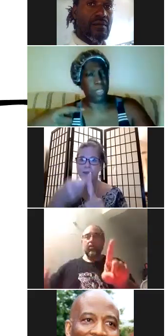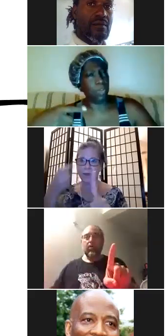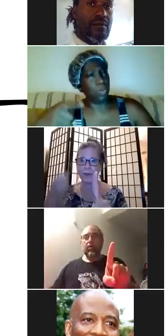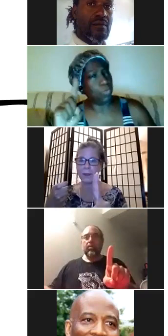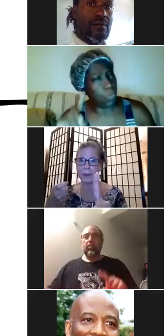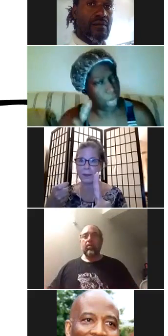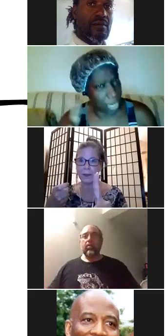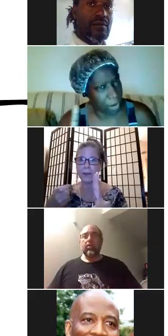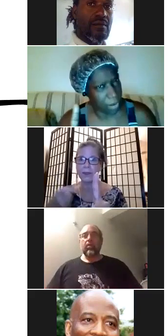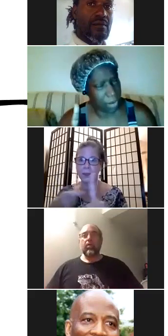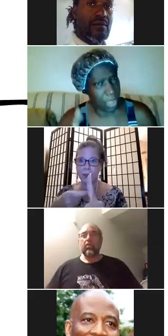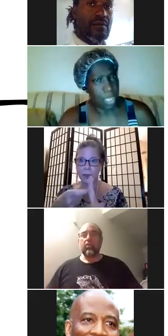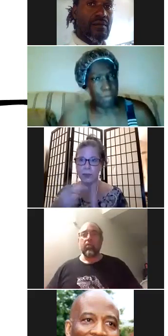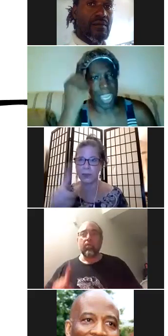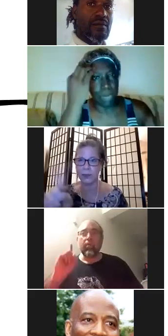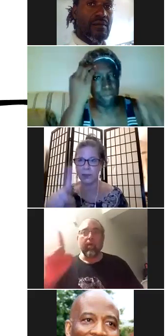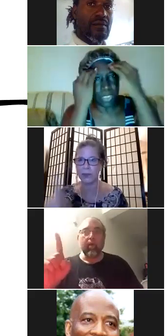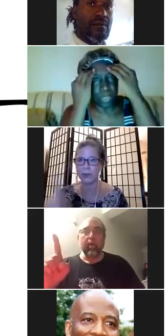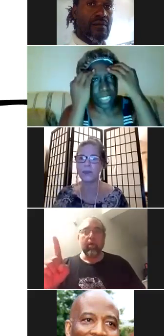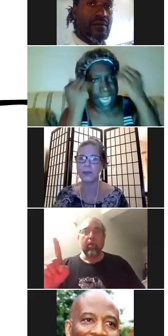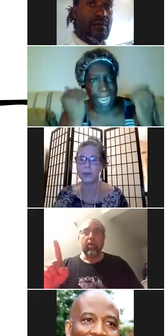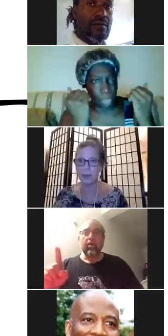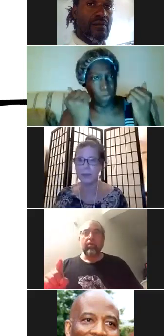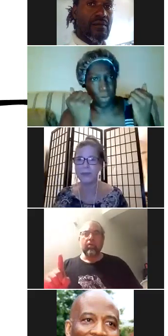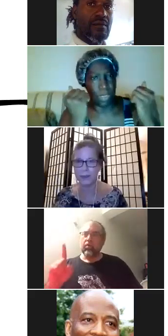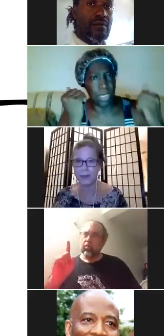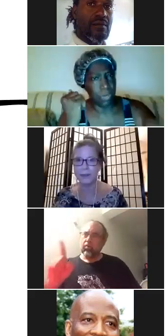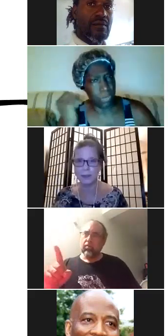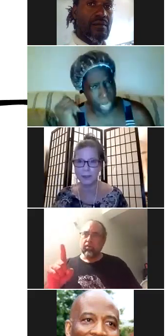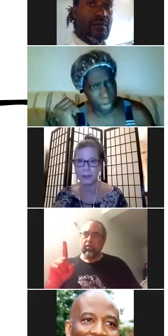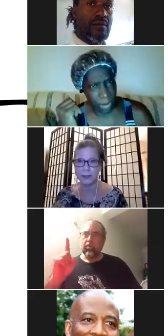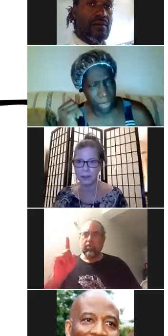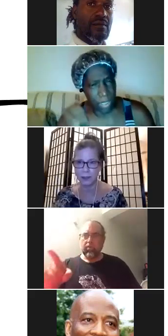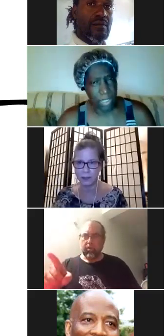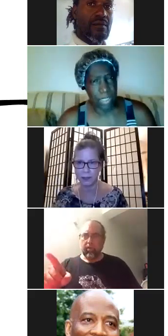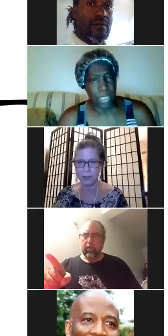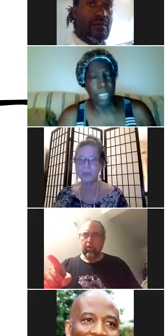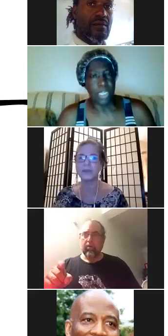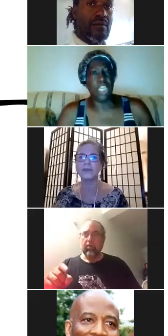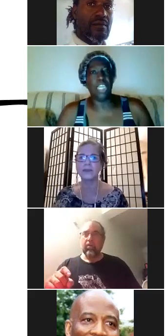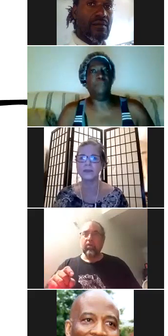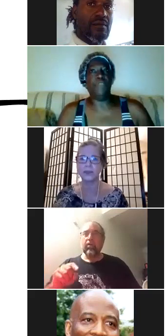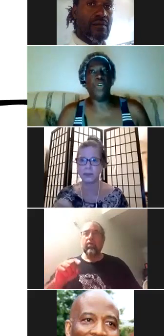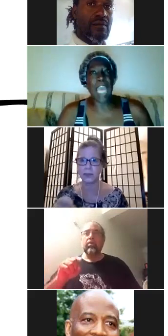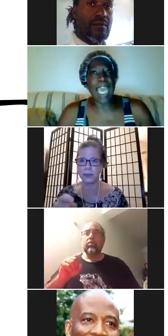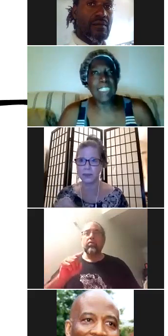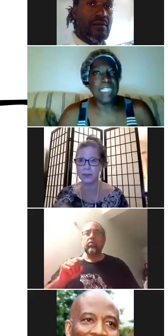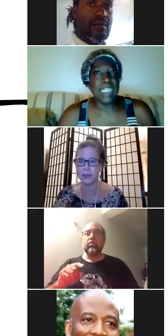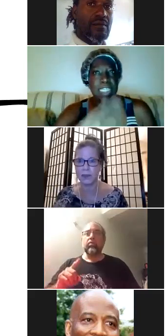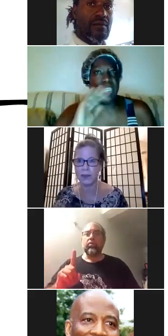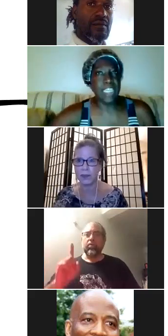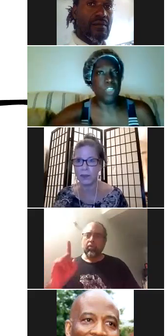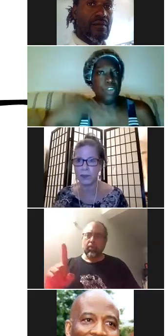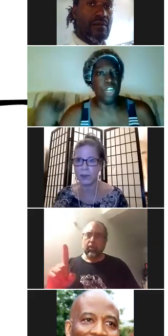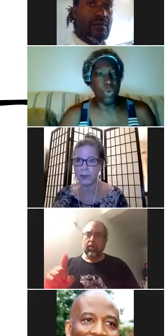from where? My eyebrows are down. Where? If you ask